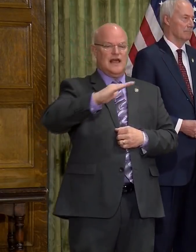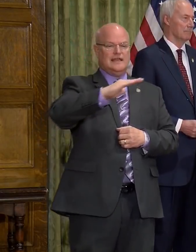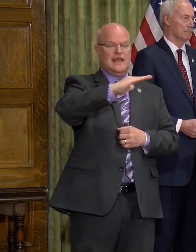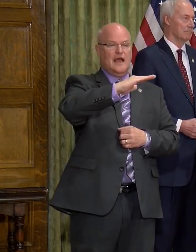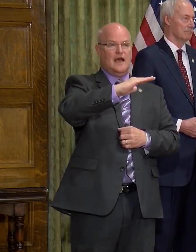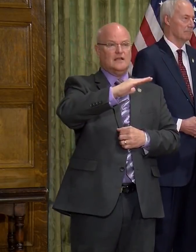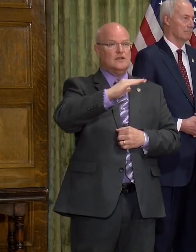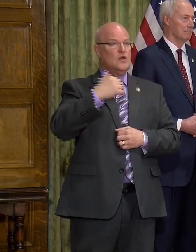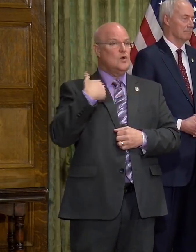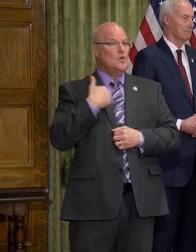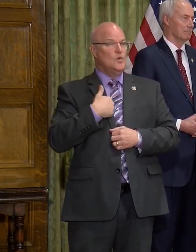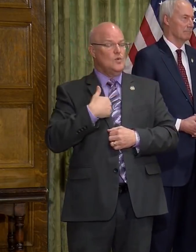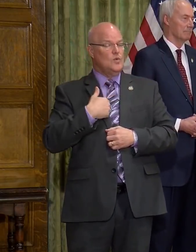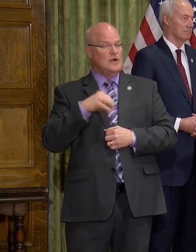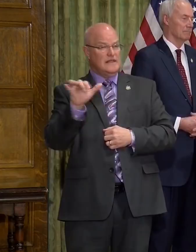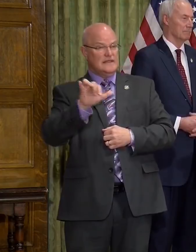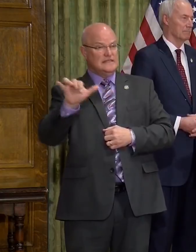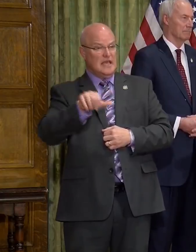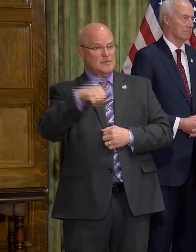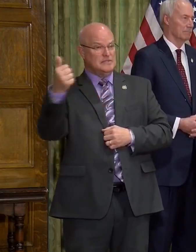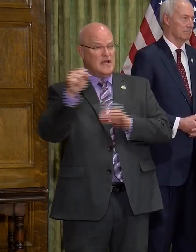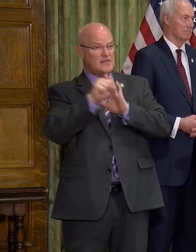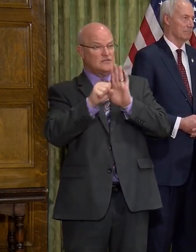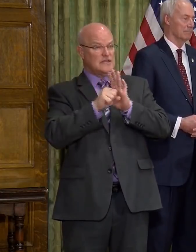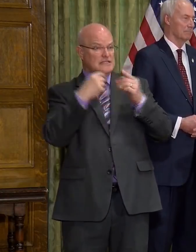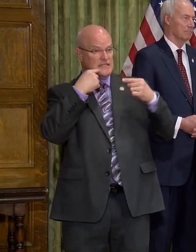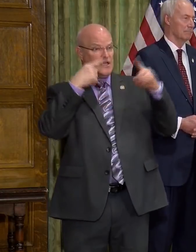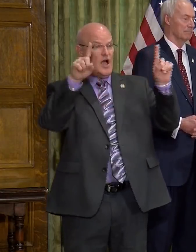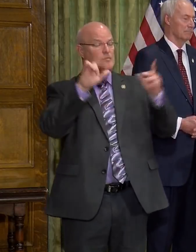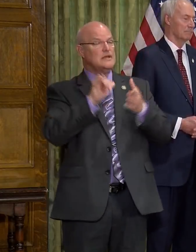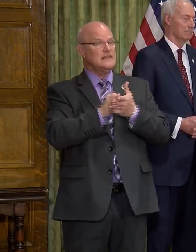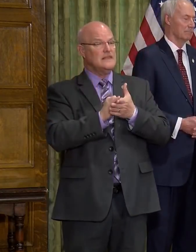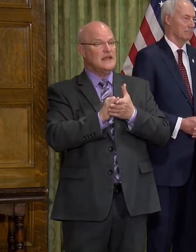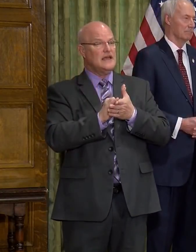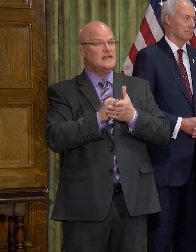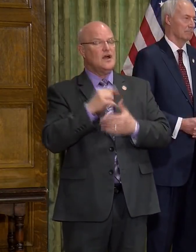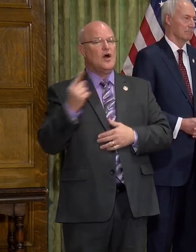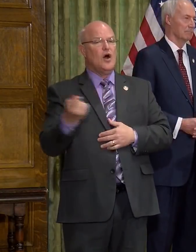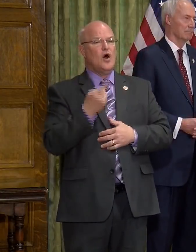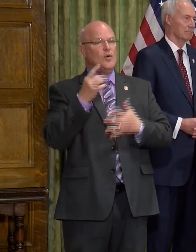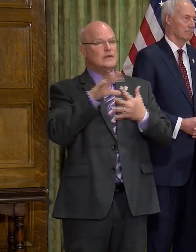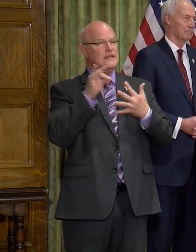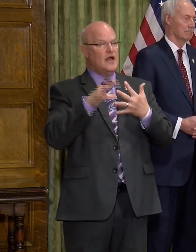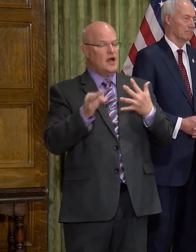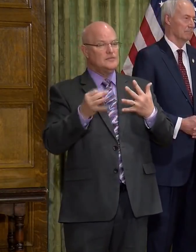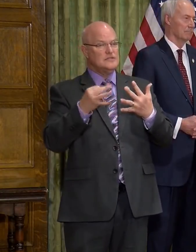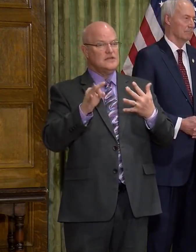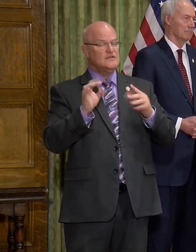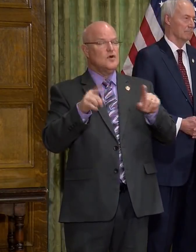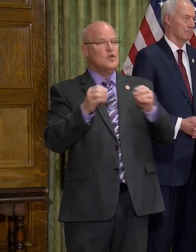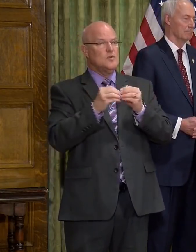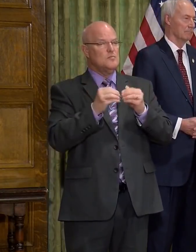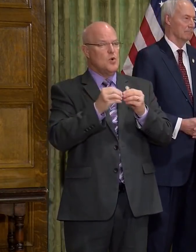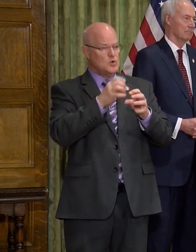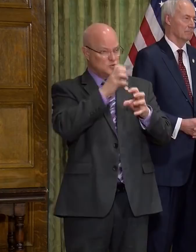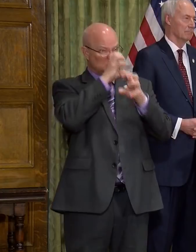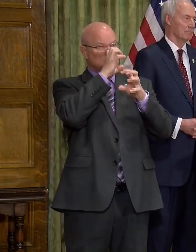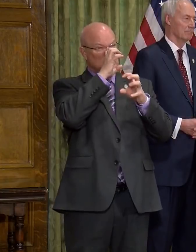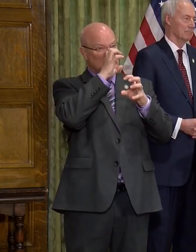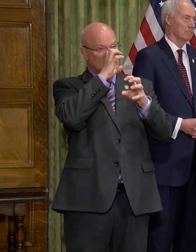as well as other states in terms of accomplishing that. There's always the option of going to more